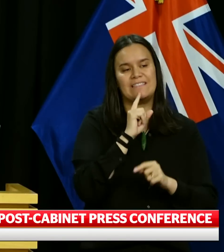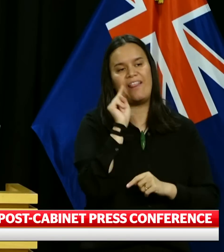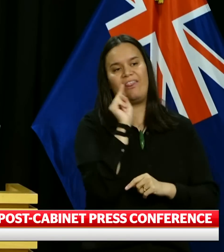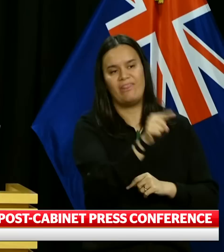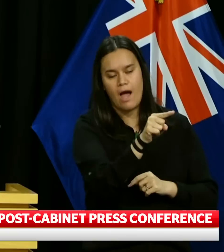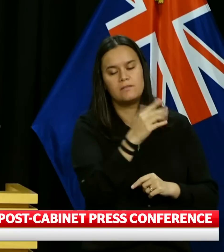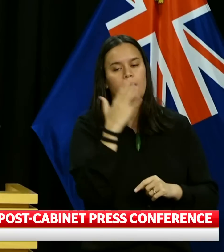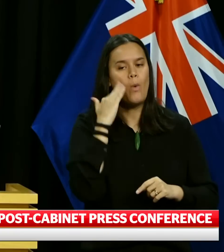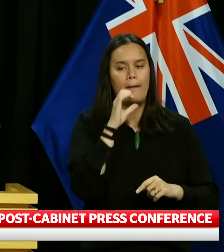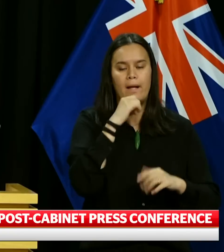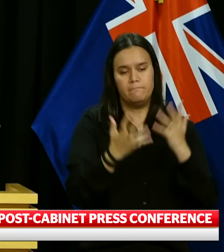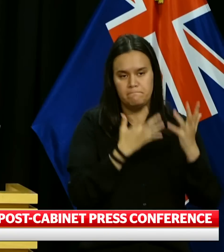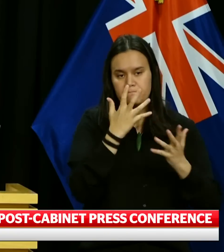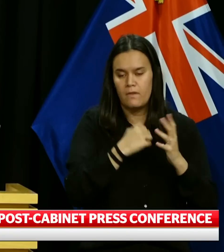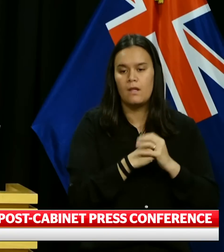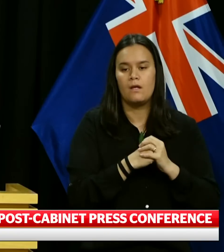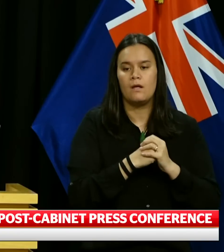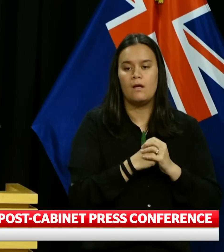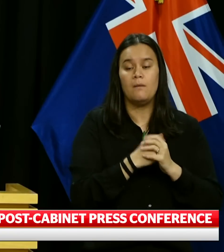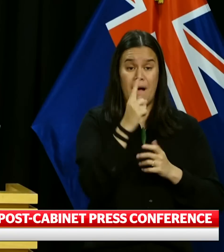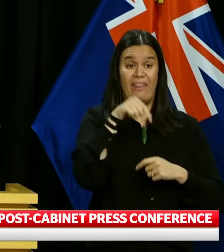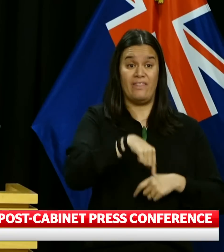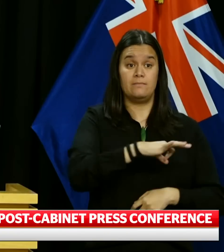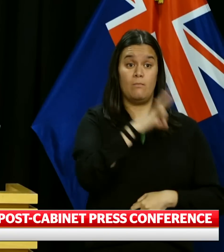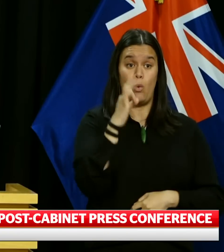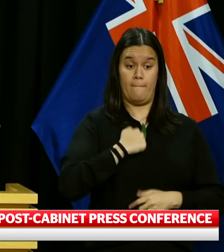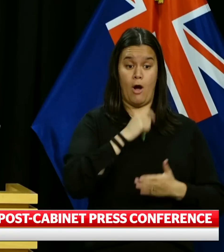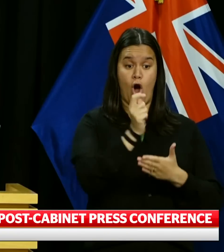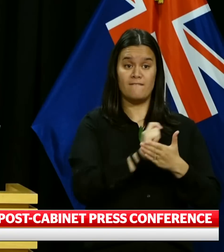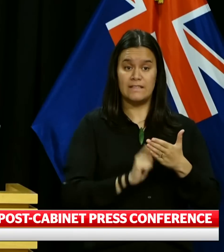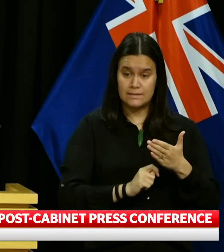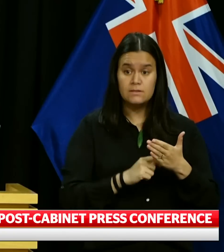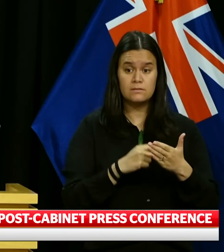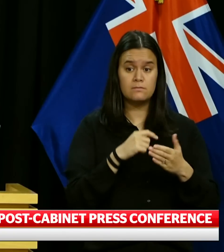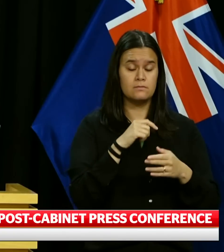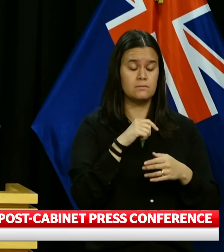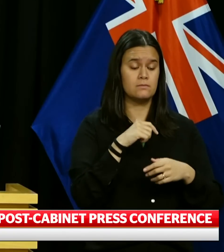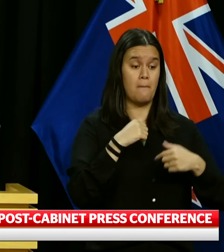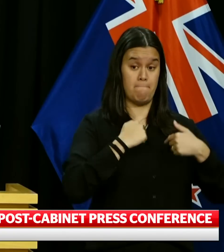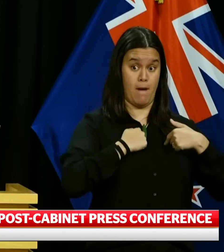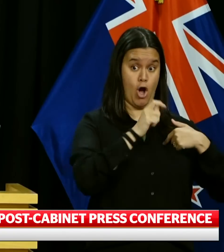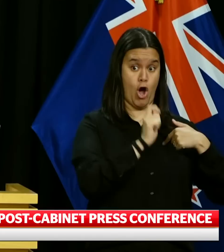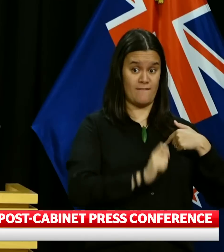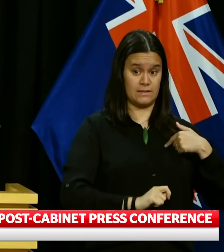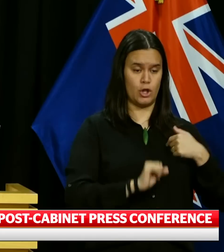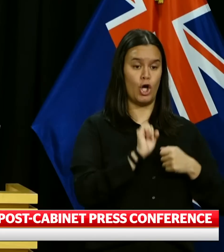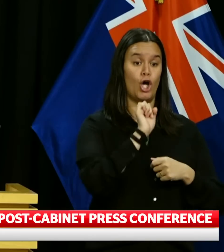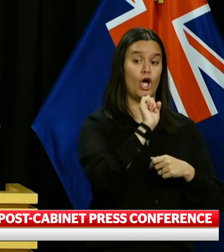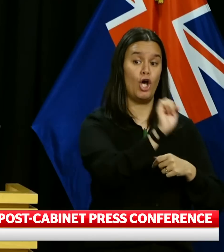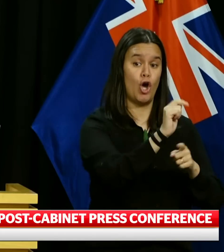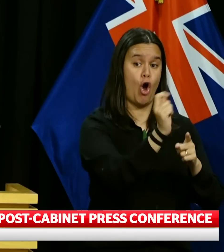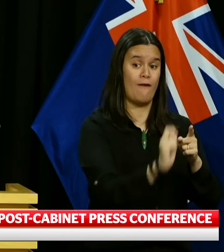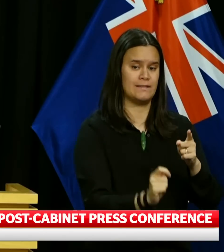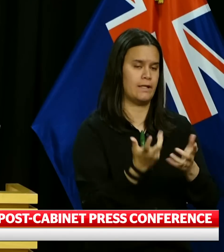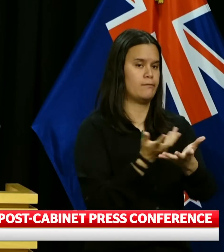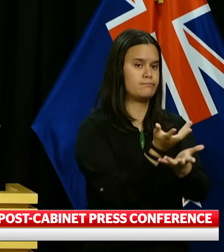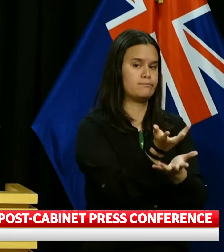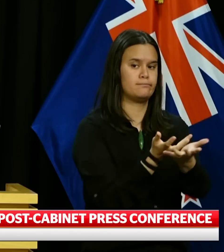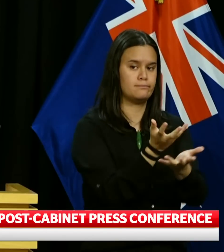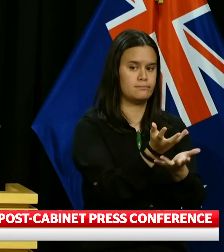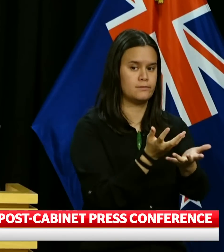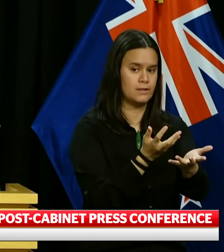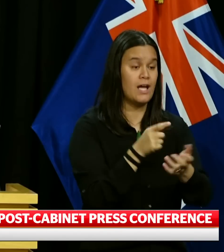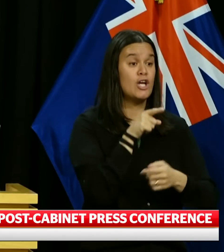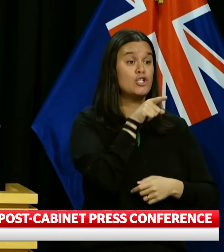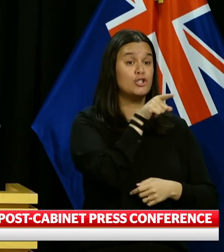know through my office there have been conversations this morning with Marama in her office. The words that she chose were not the message